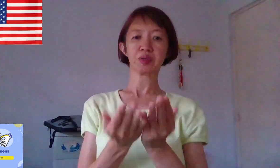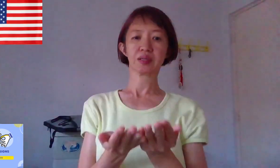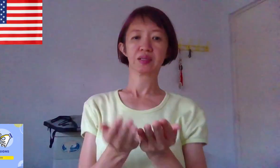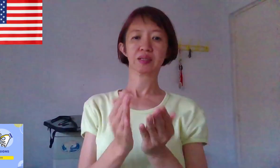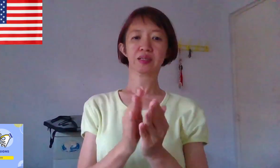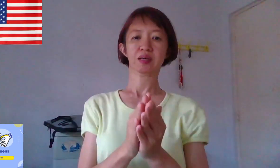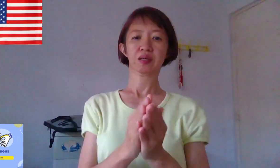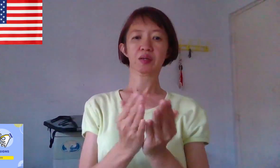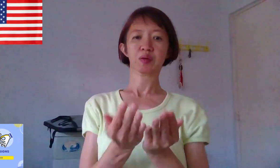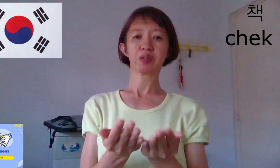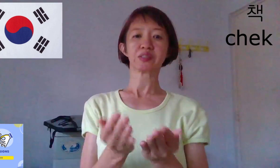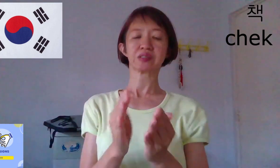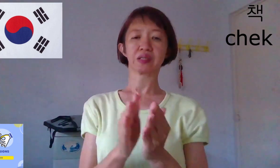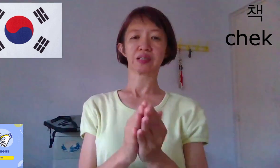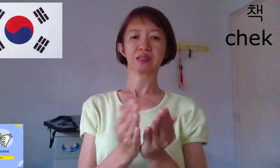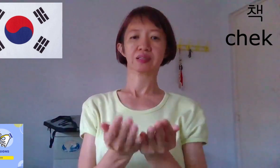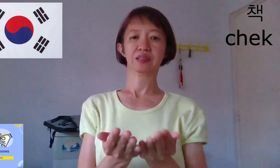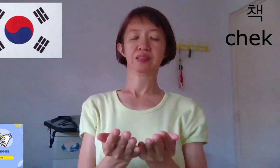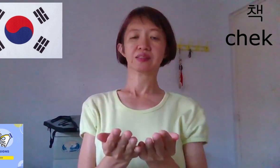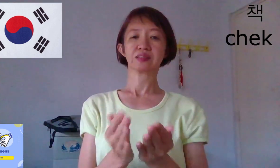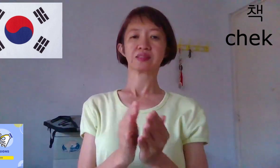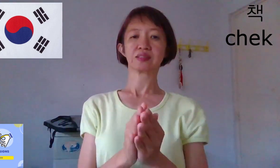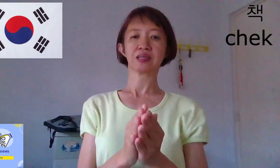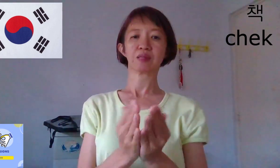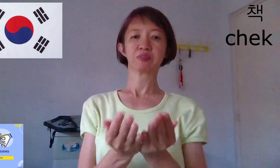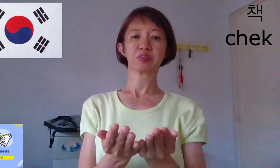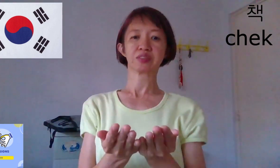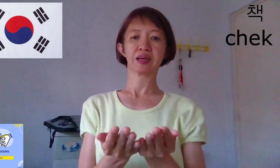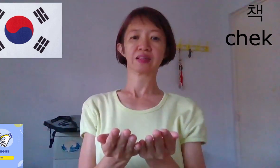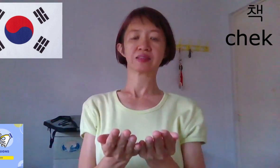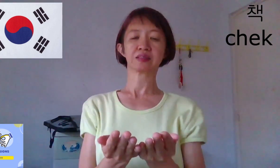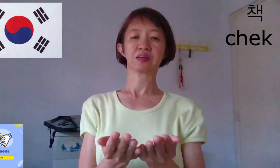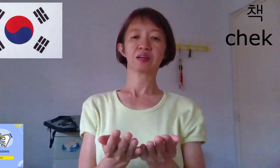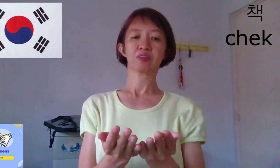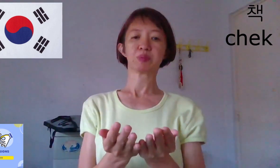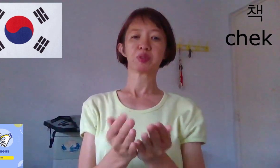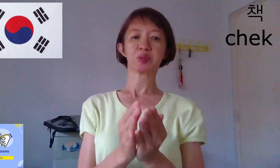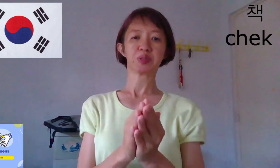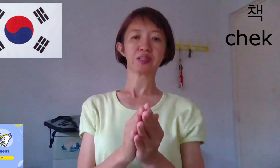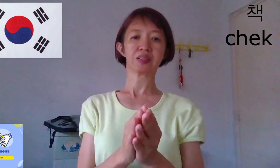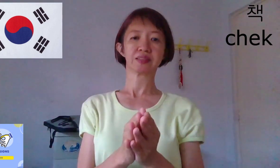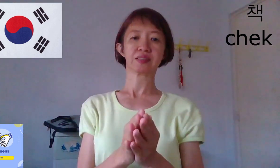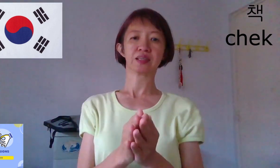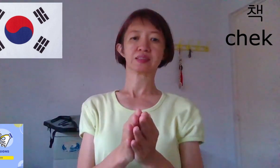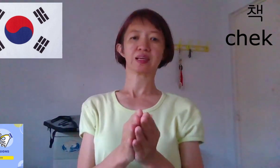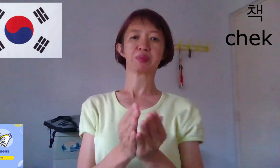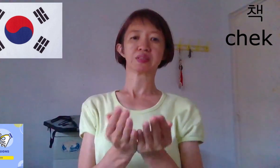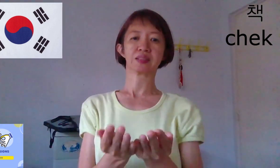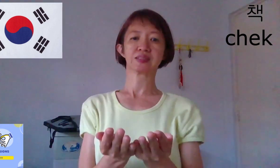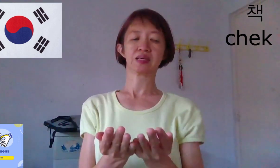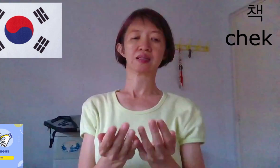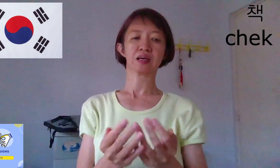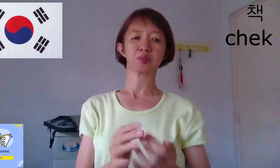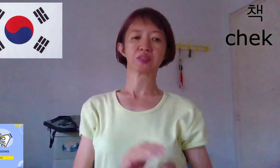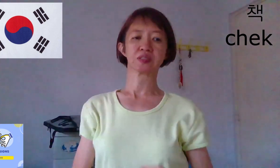Book or check. It's the same for sign for both Korean and American Sign Language.